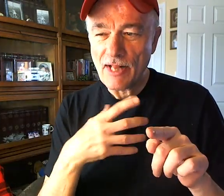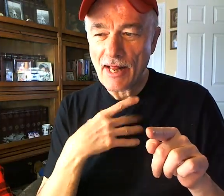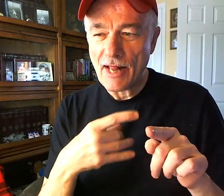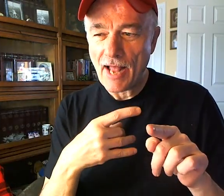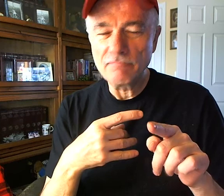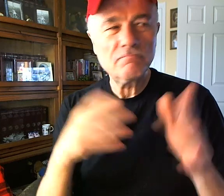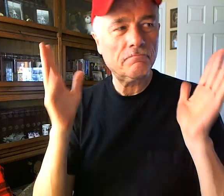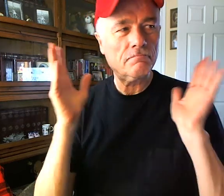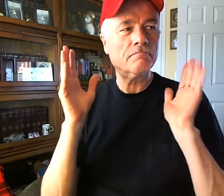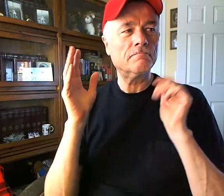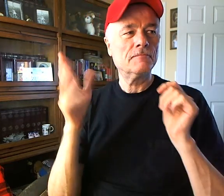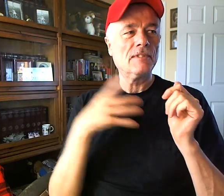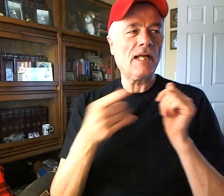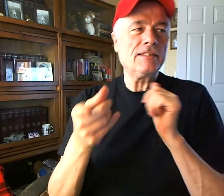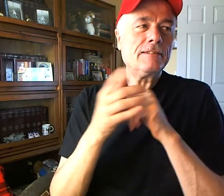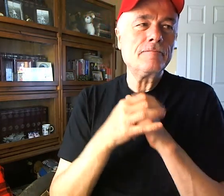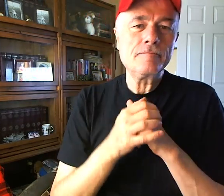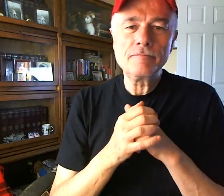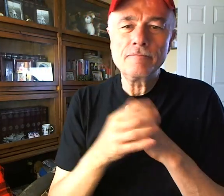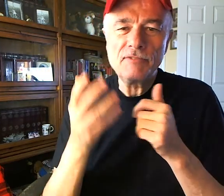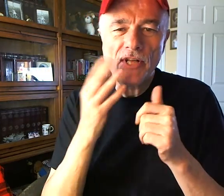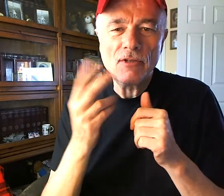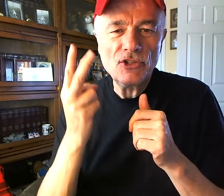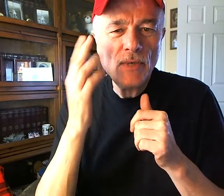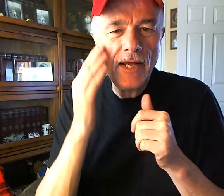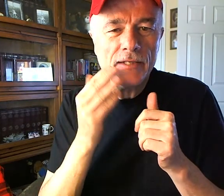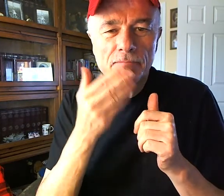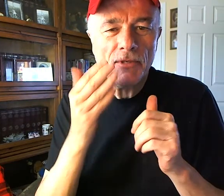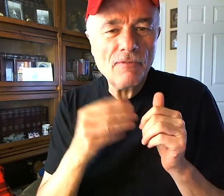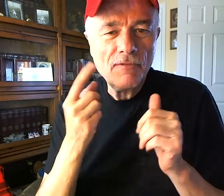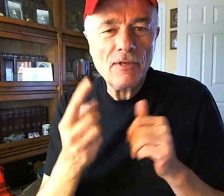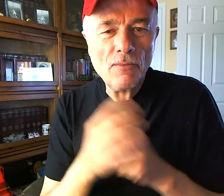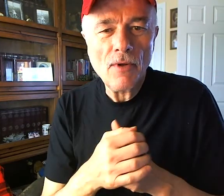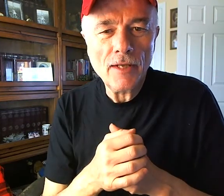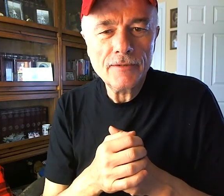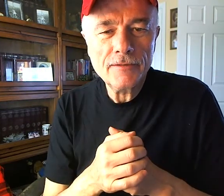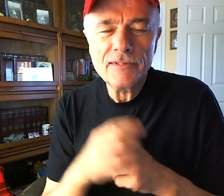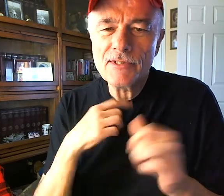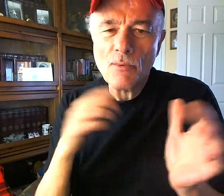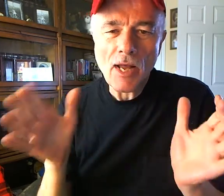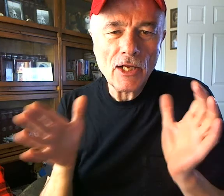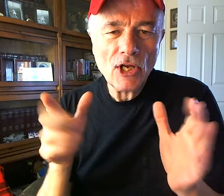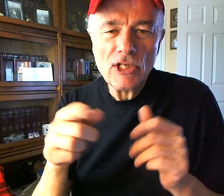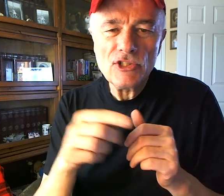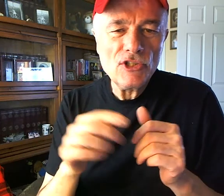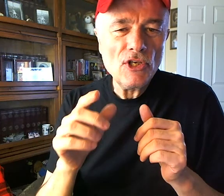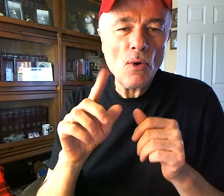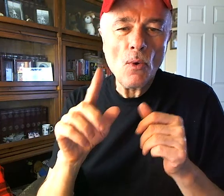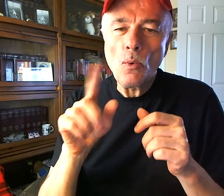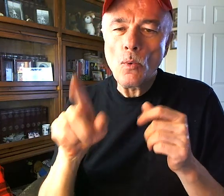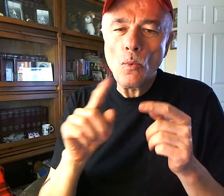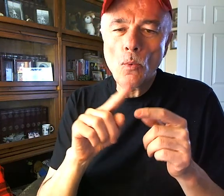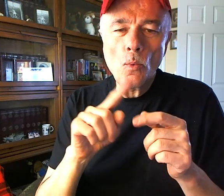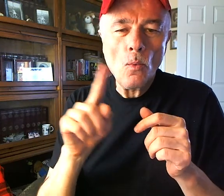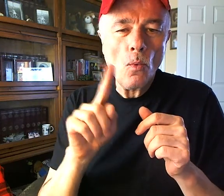Five visions of American style inspired by you. Find your signature lifestyle at Design Center today. Come in now. Sale ends